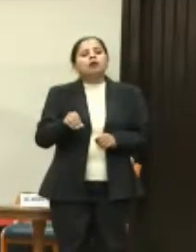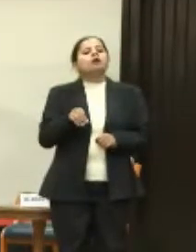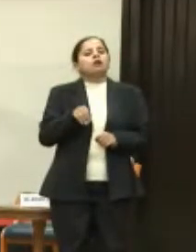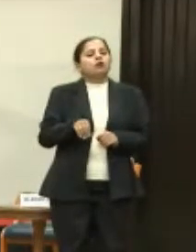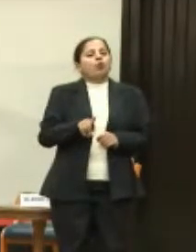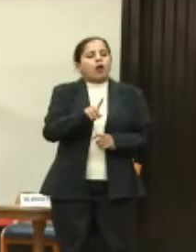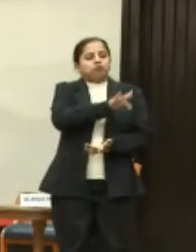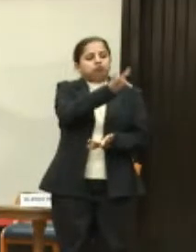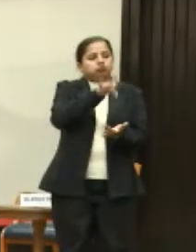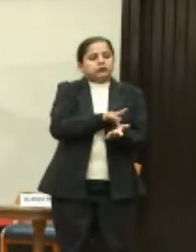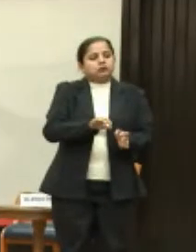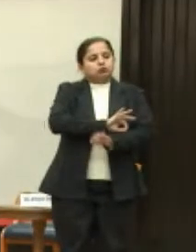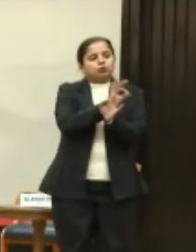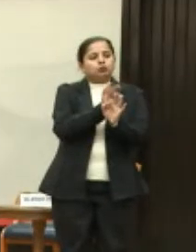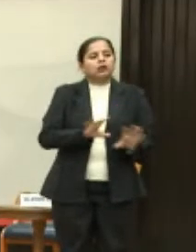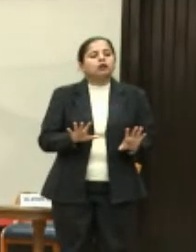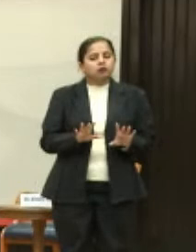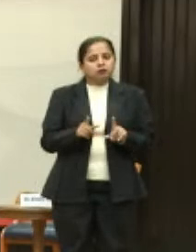centralized.